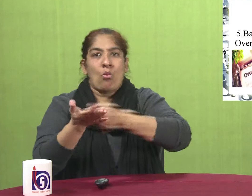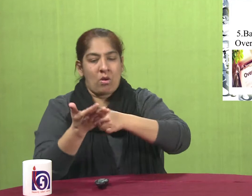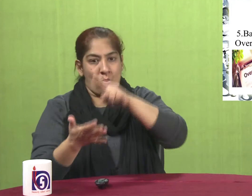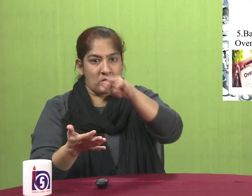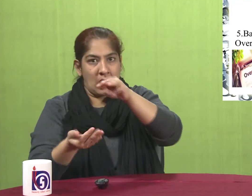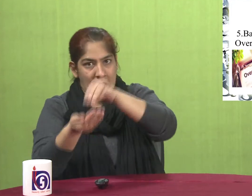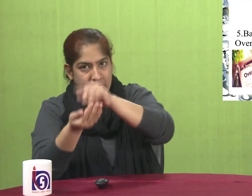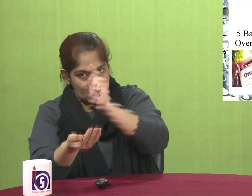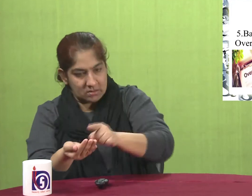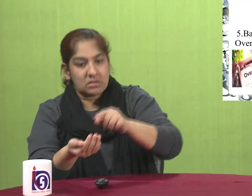overdraft.